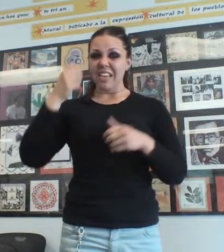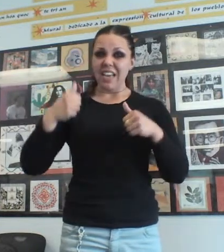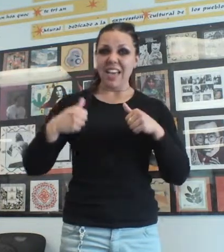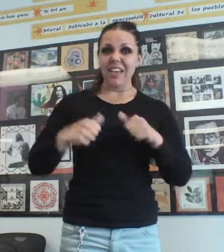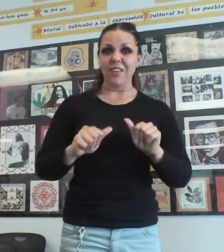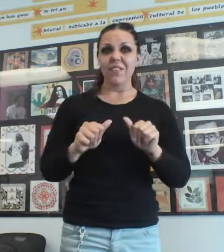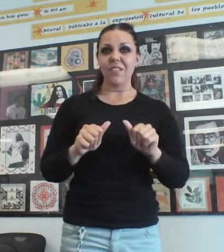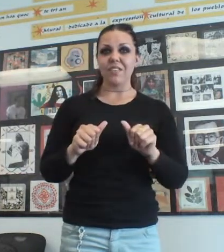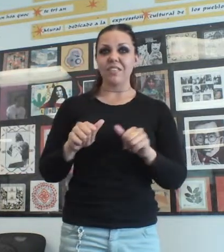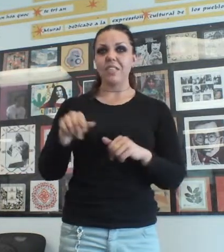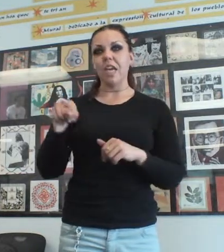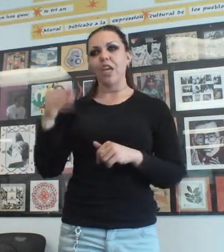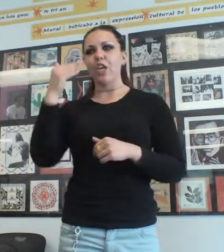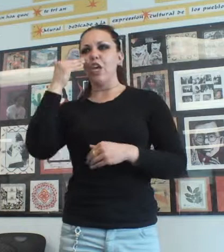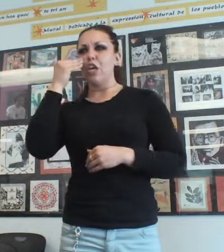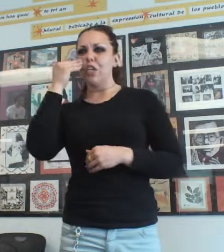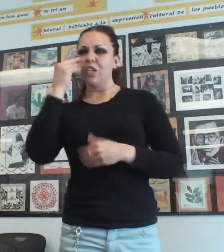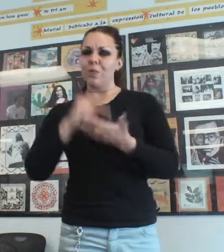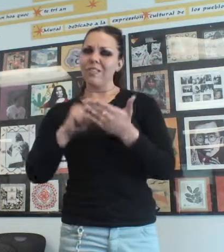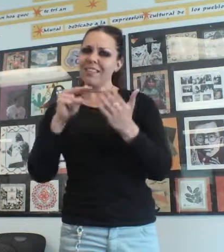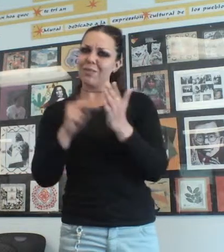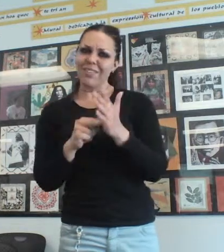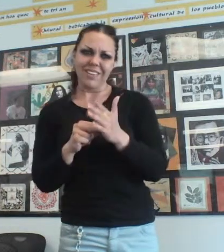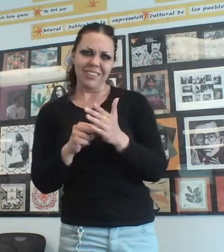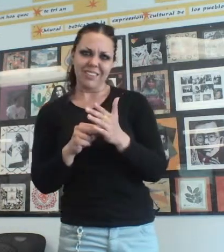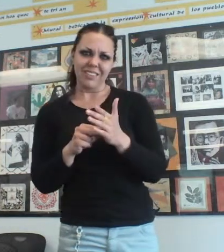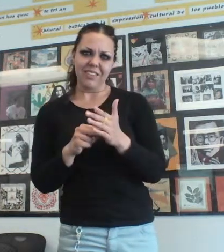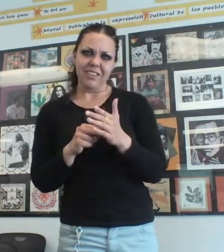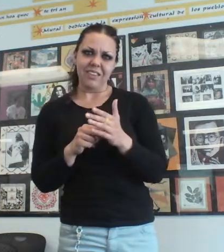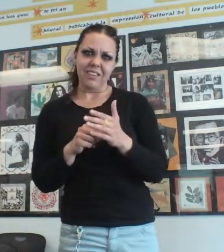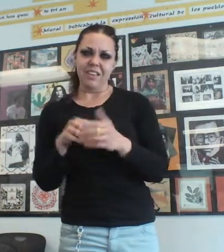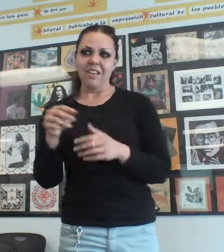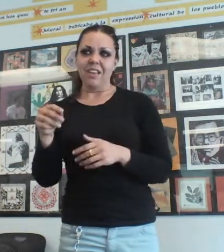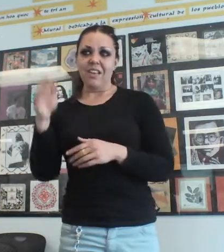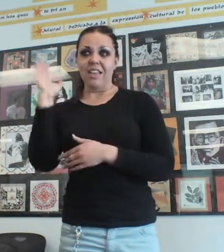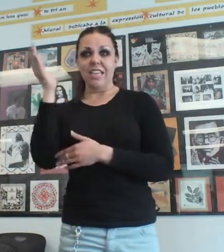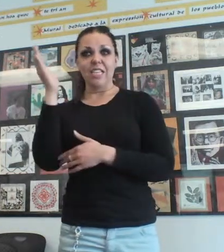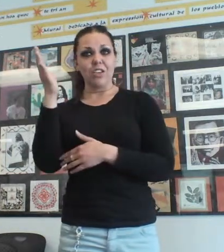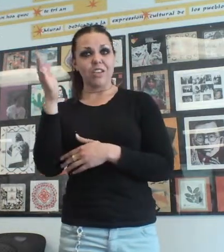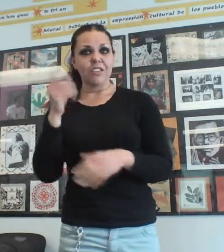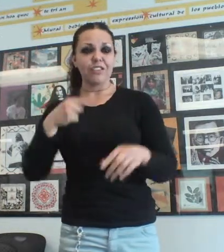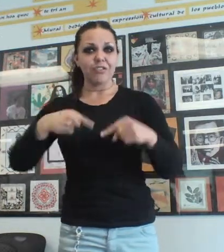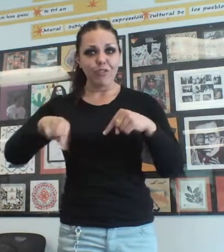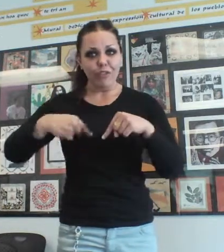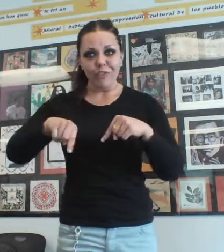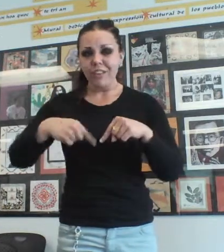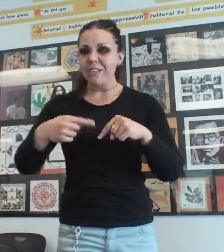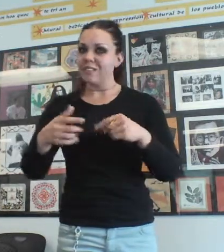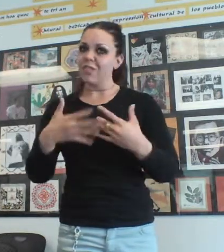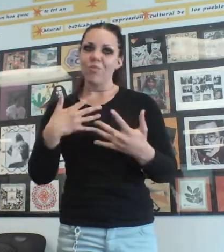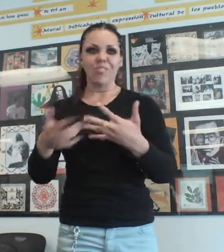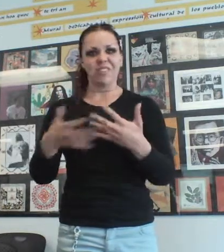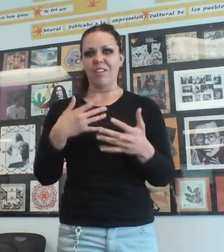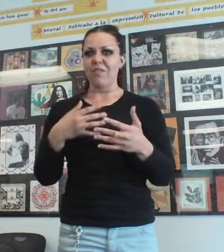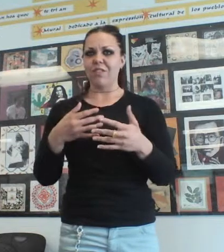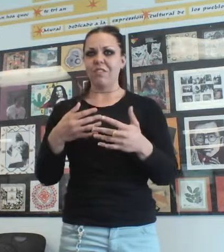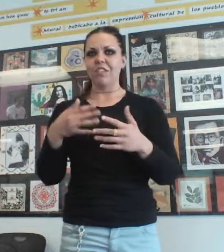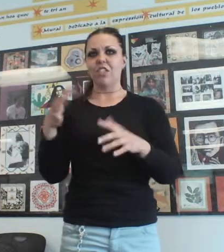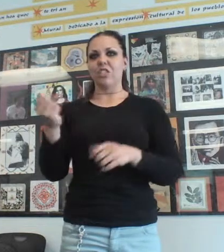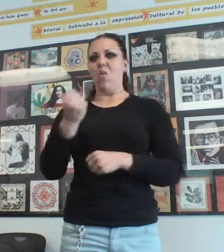they meant. They're stumbling over the words, they're nervous to be speaking, whatever it may be. Pull back a minute, just give the correct